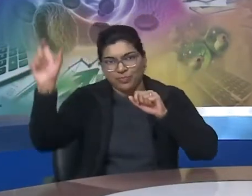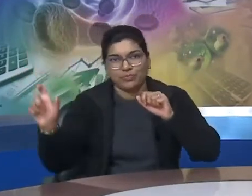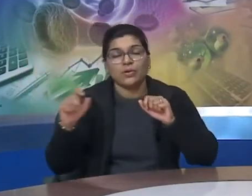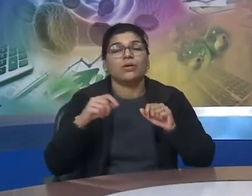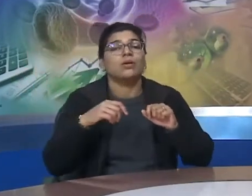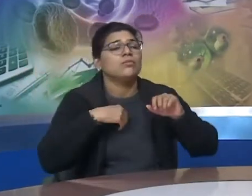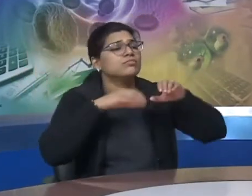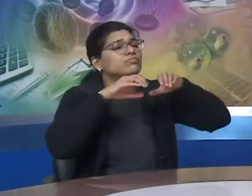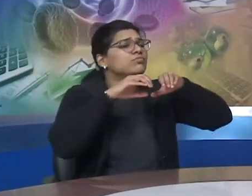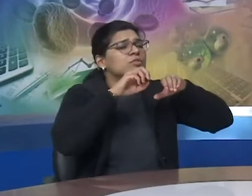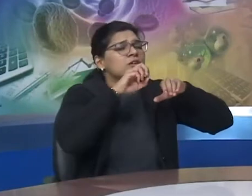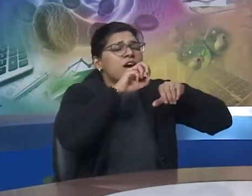scratched it